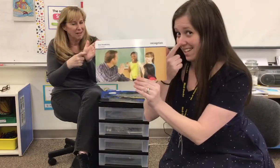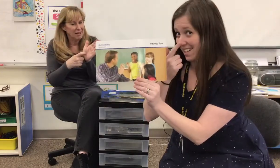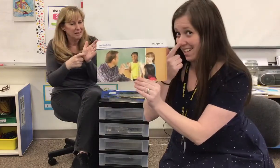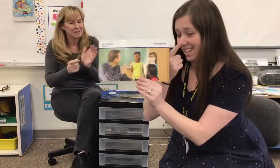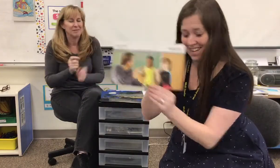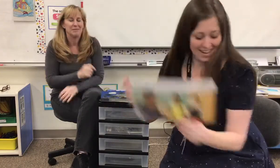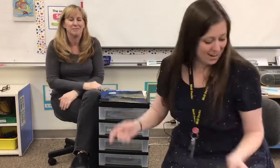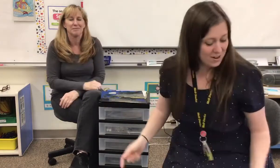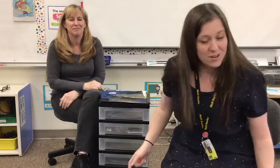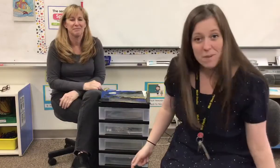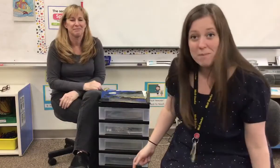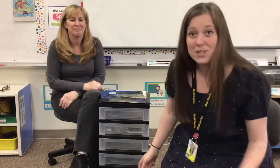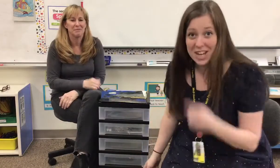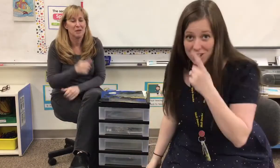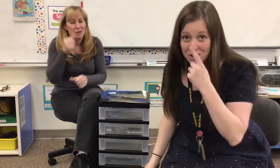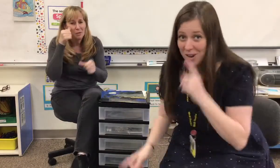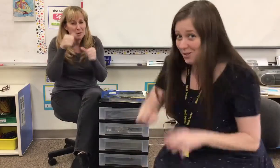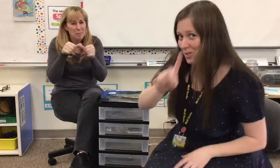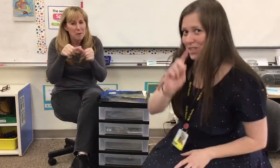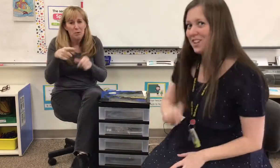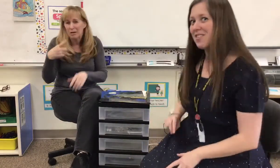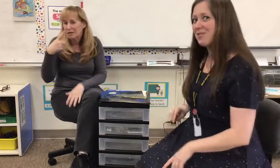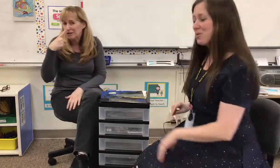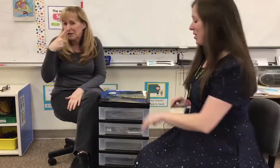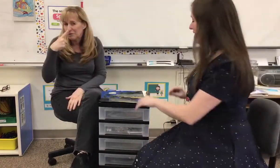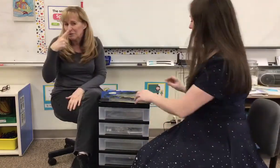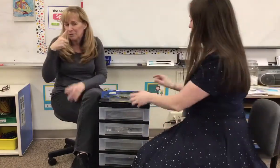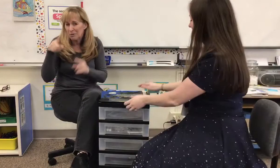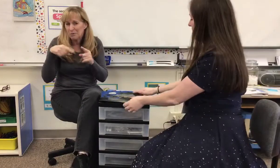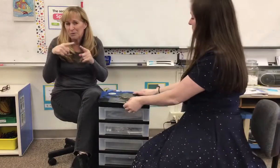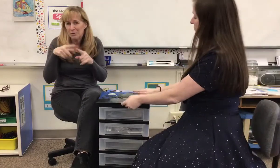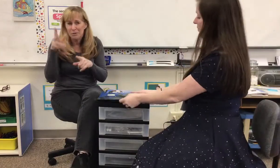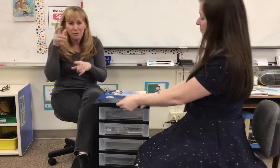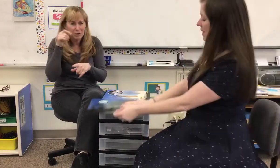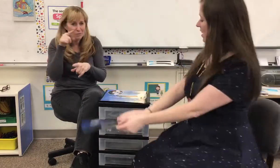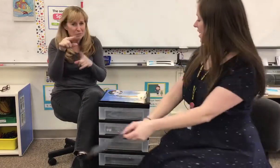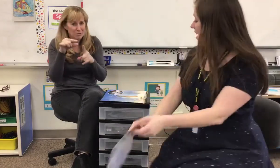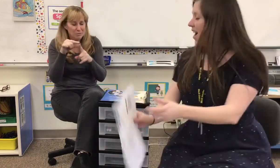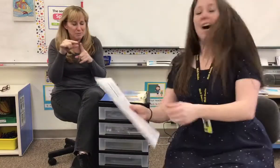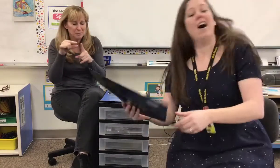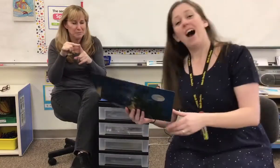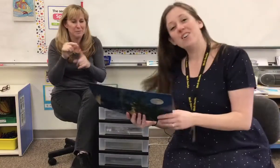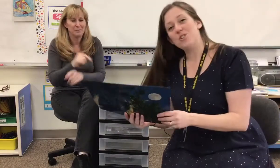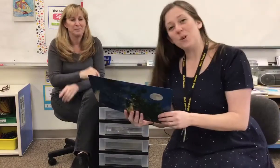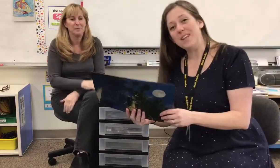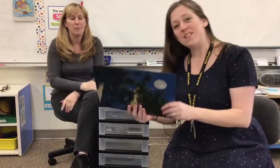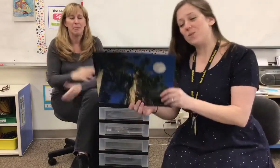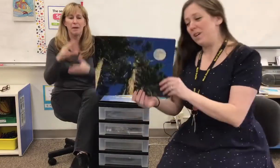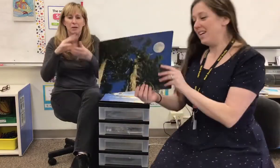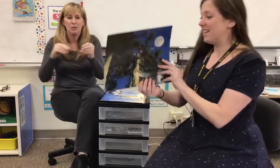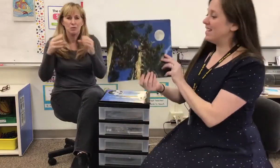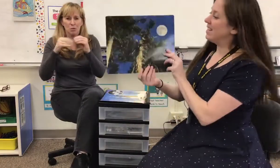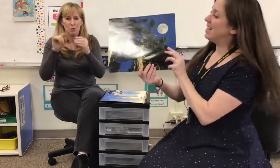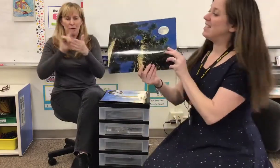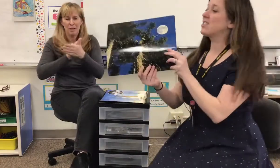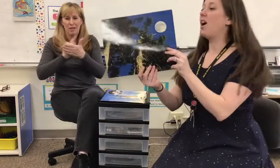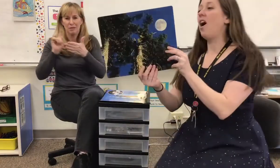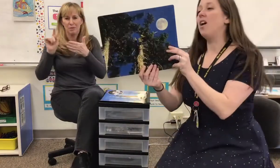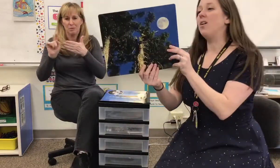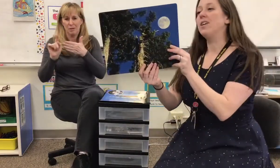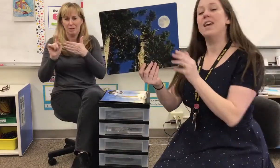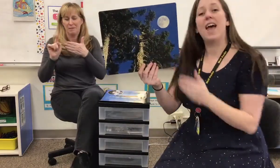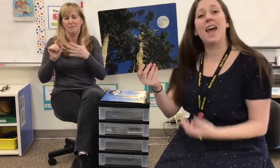recognize. Remember, touch your nose when you hear those words. Our story this week